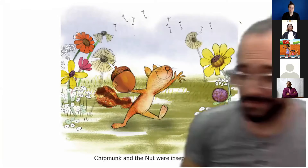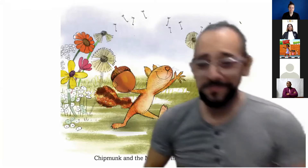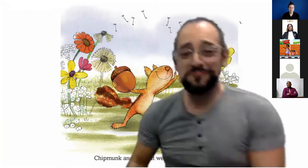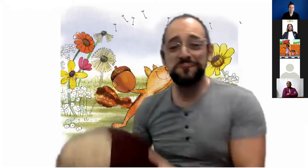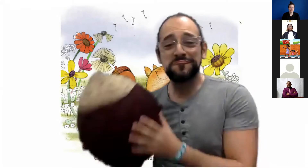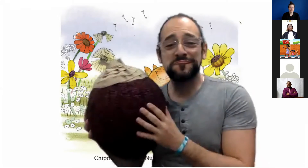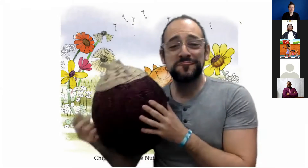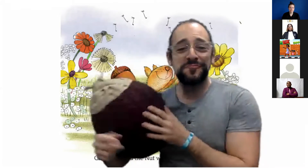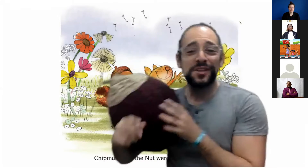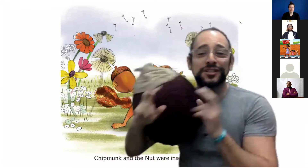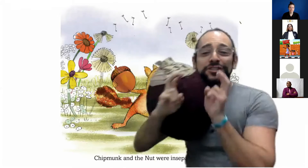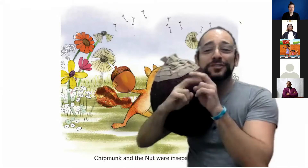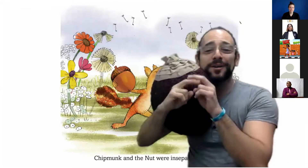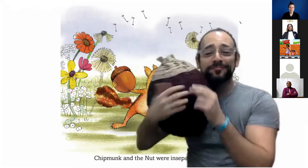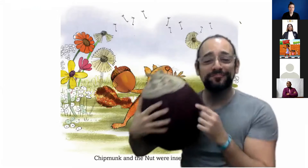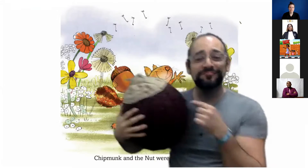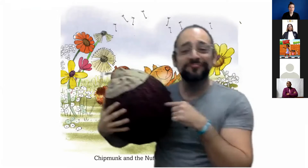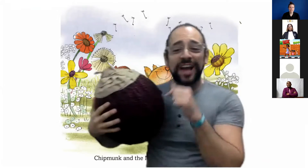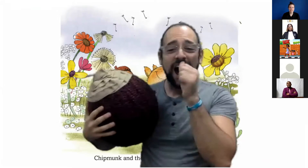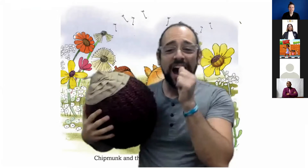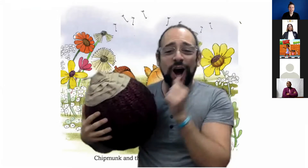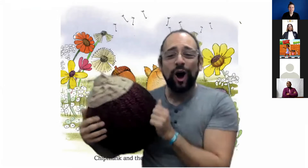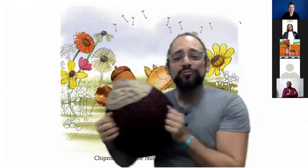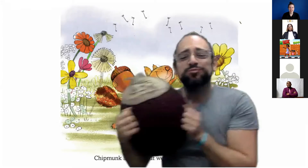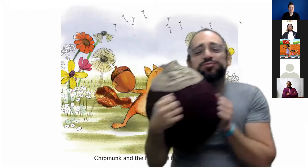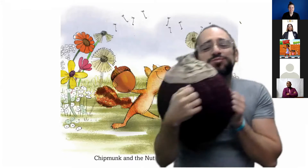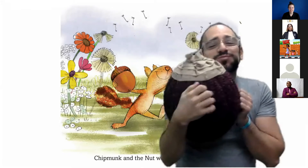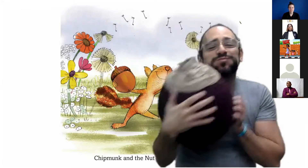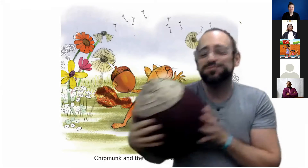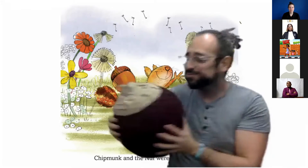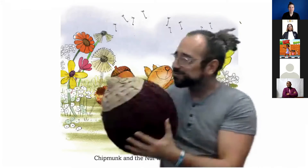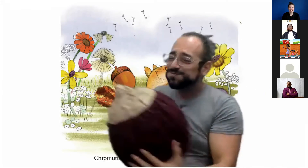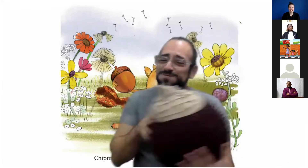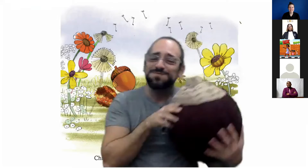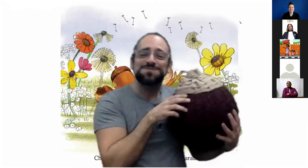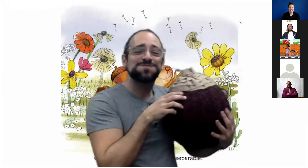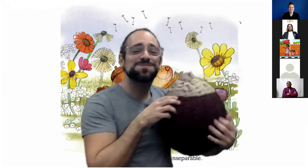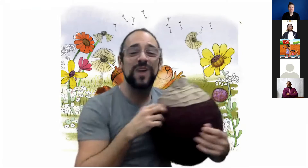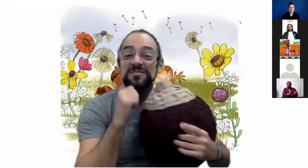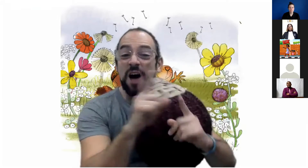Chipmunk and the nut were